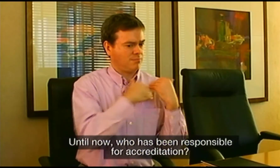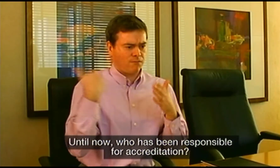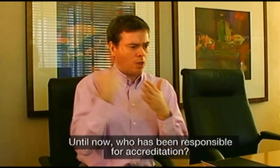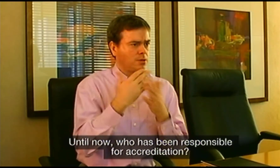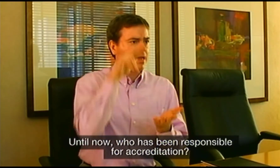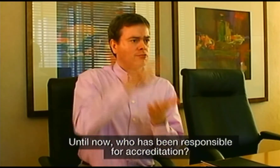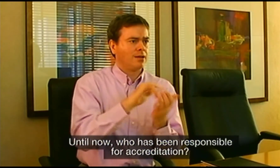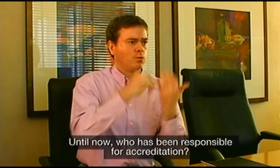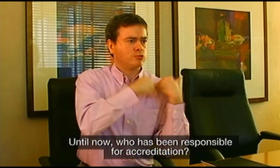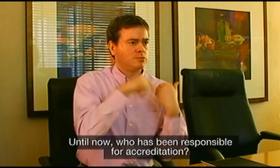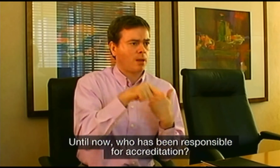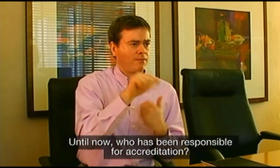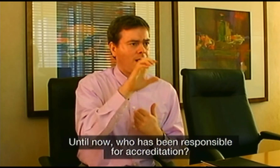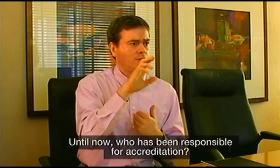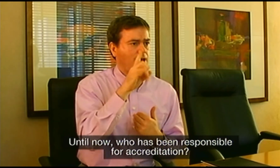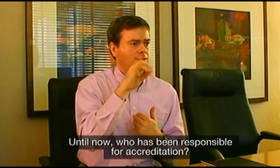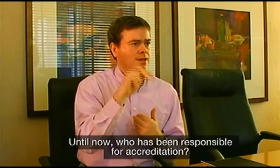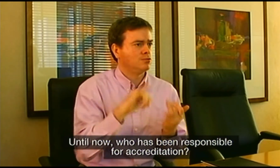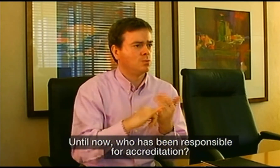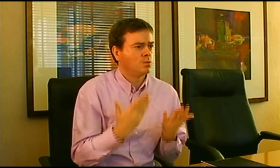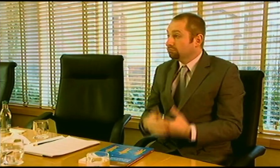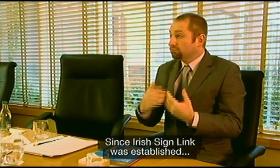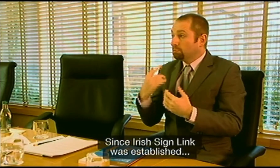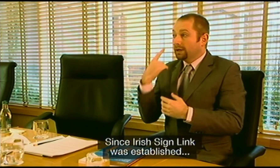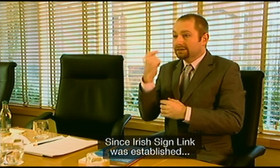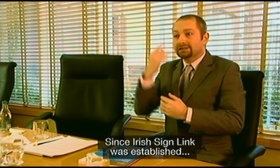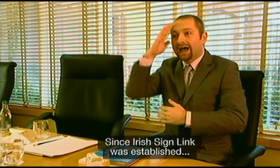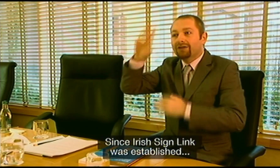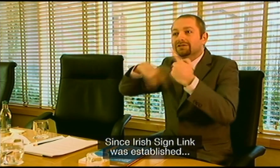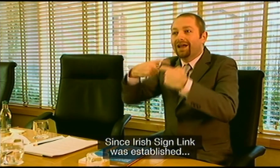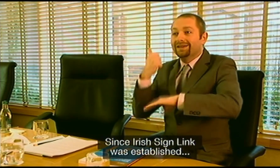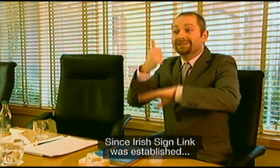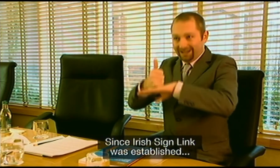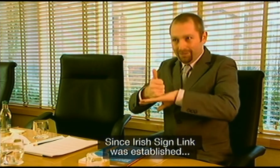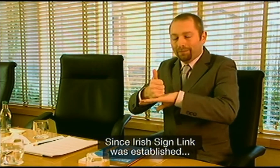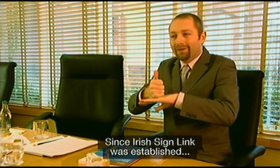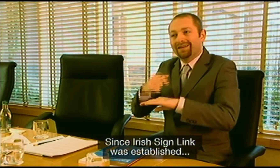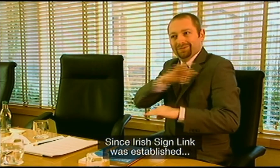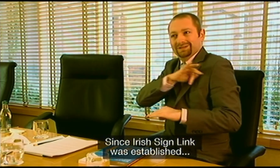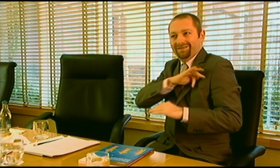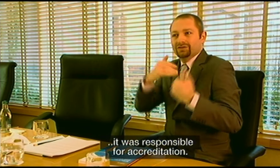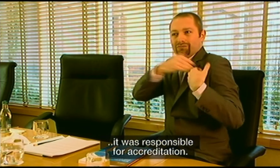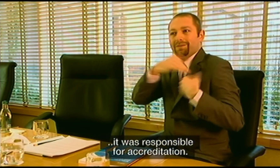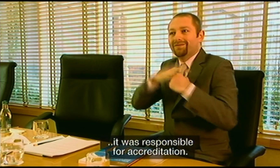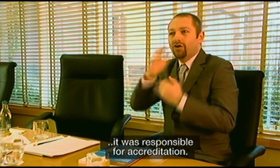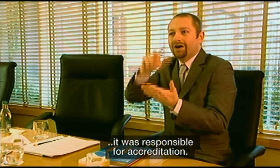Until now, who has been responsible for accreditation? Since Irish Sign Link was established, it was responsible for